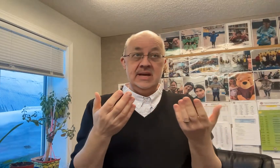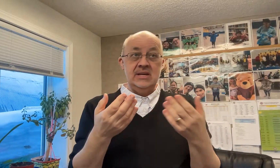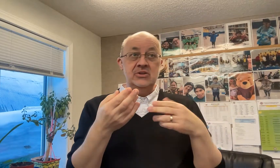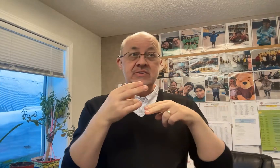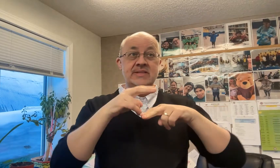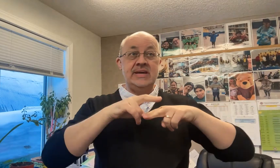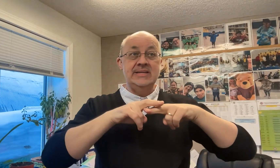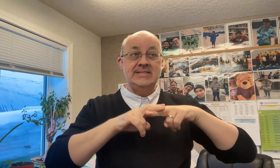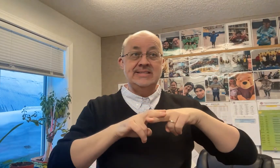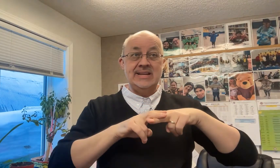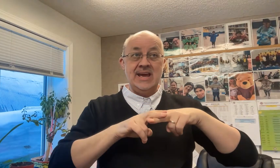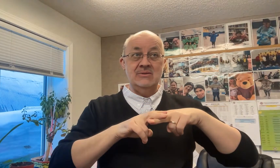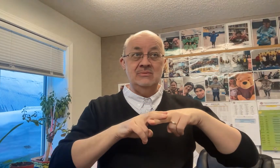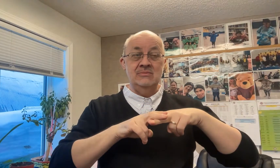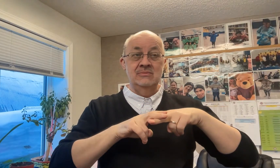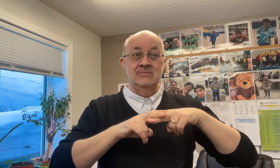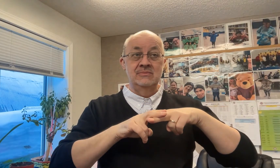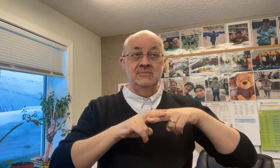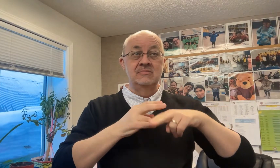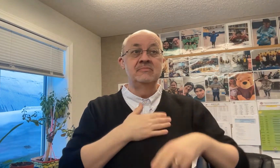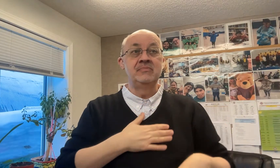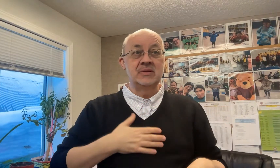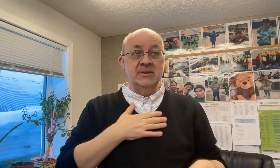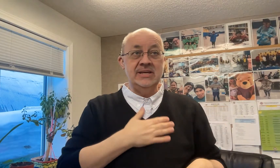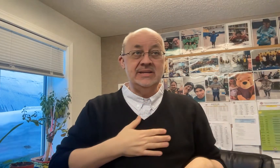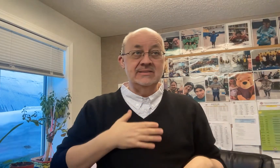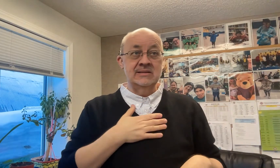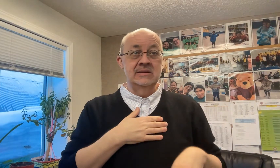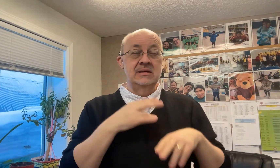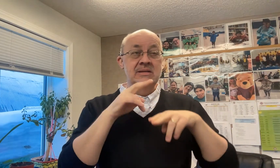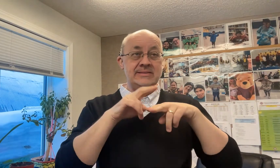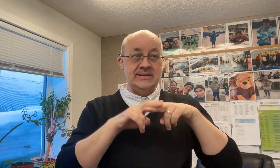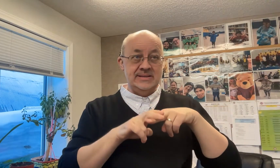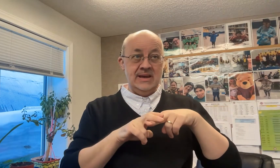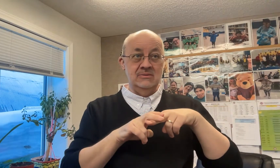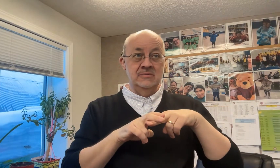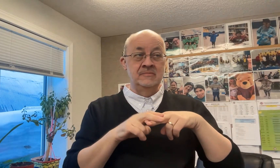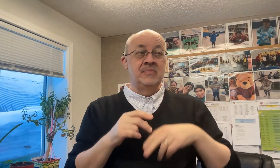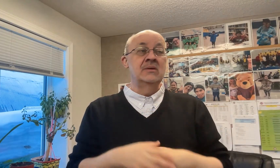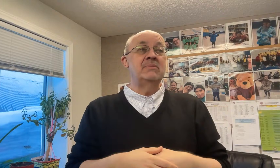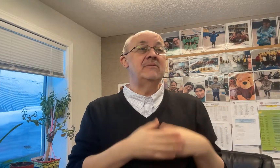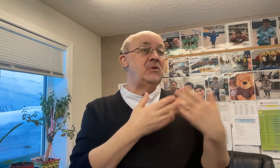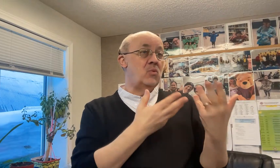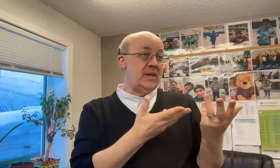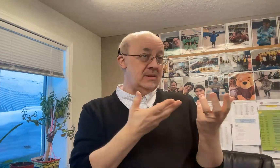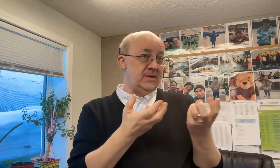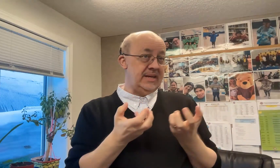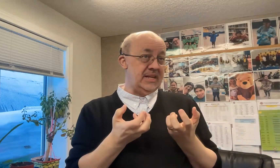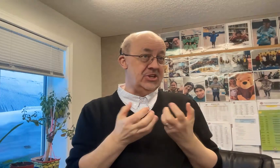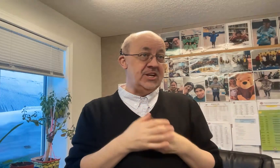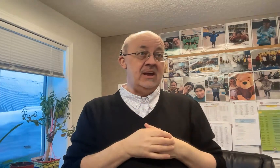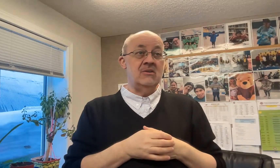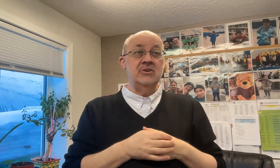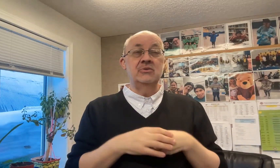you just say, sit down, please, sit down. But if you want them to get a chair, you go,